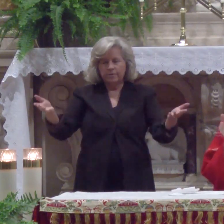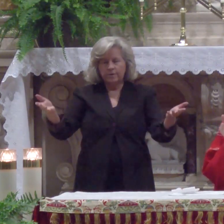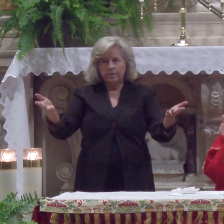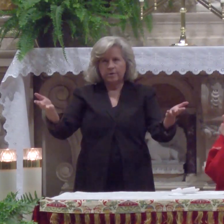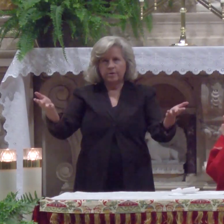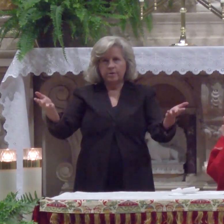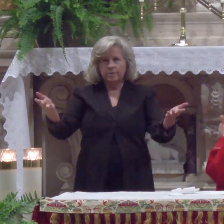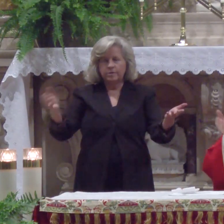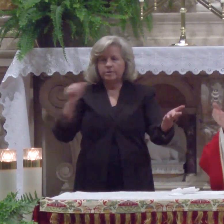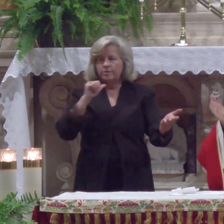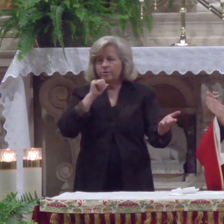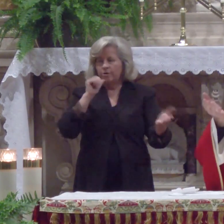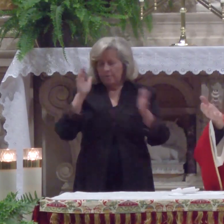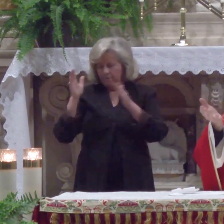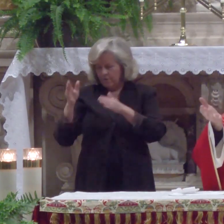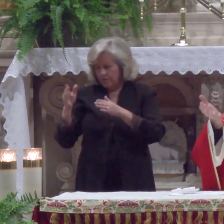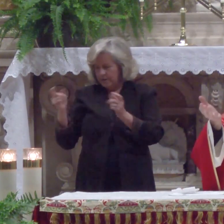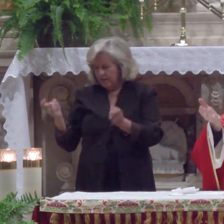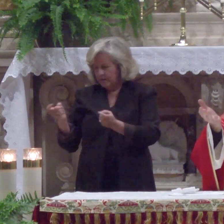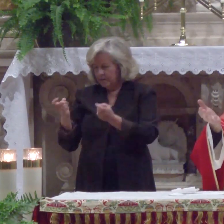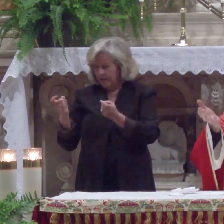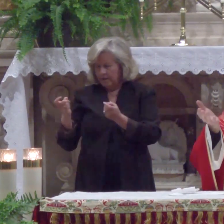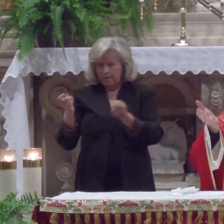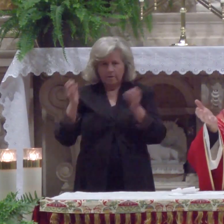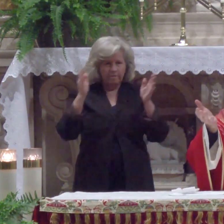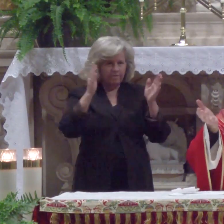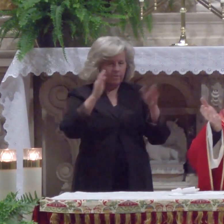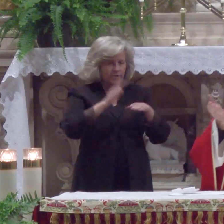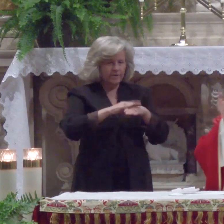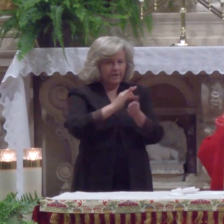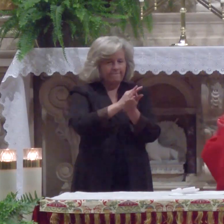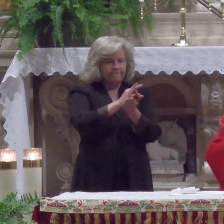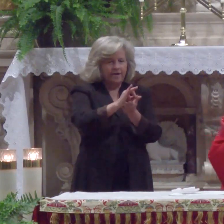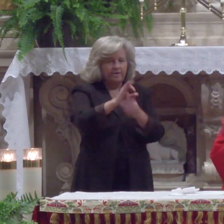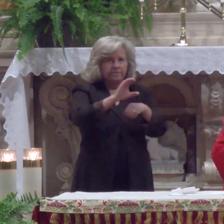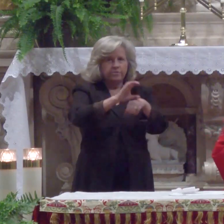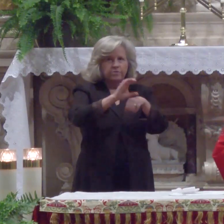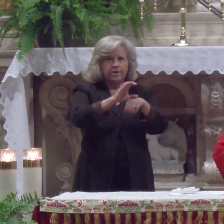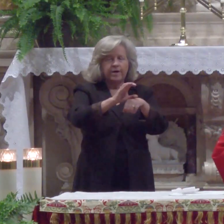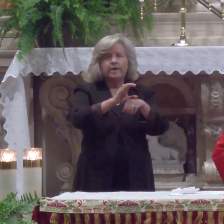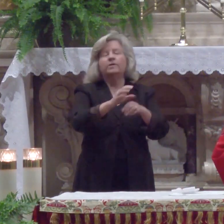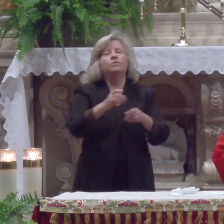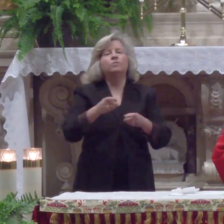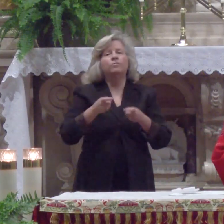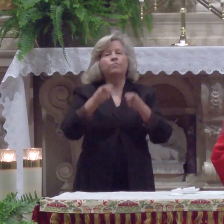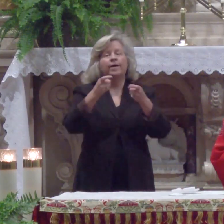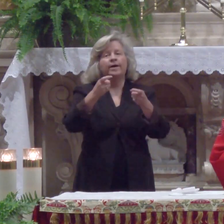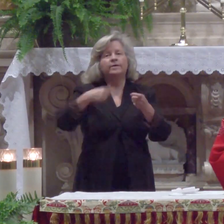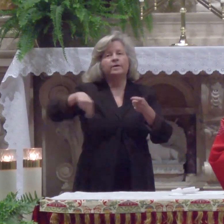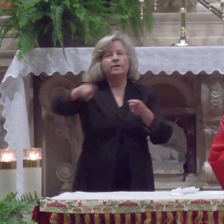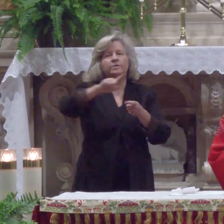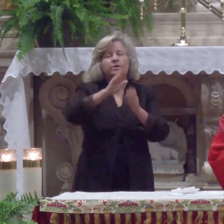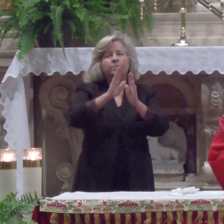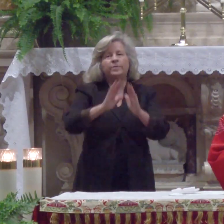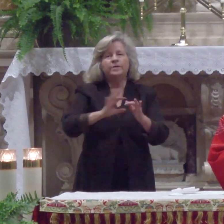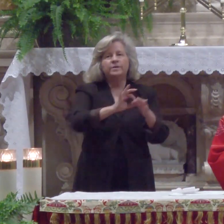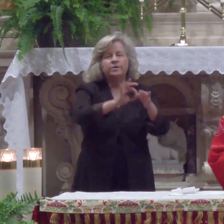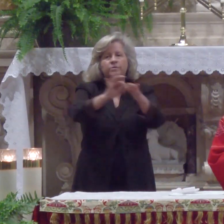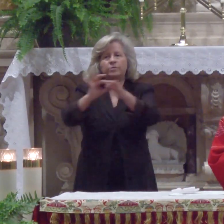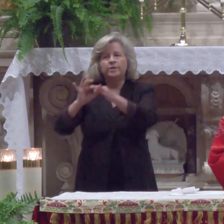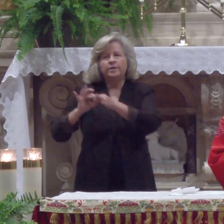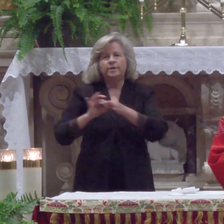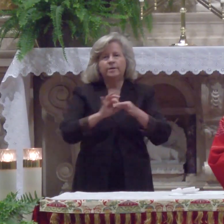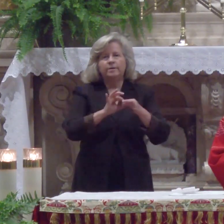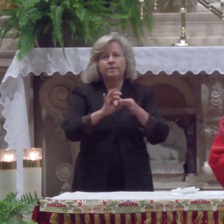look not on our sins, but on the faith of your church, and graciously grant her peace and unity in accordance with your